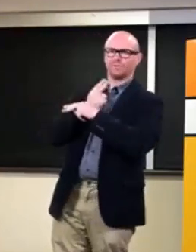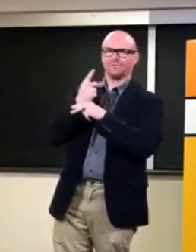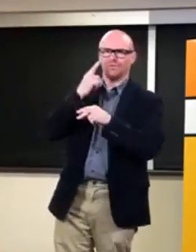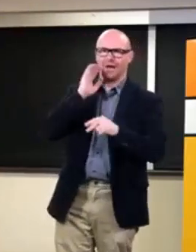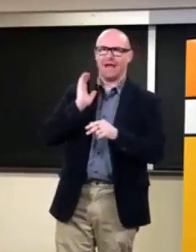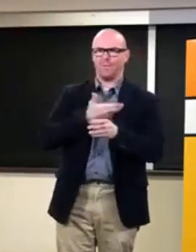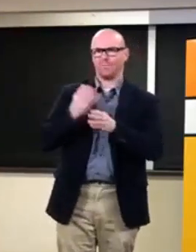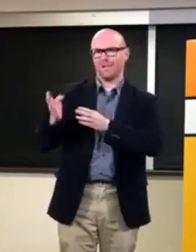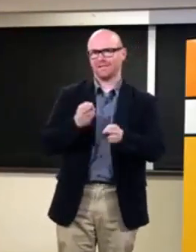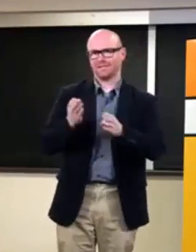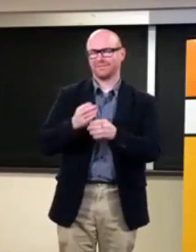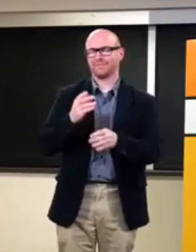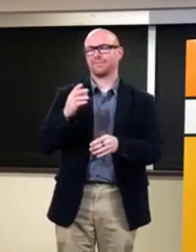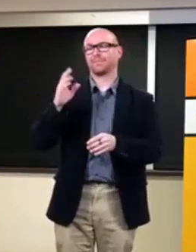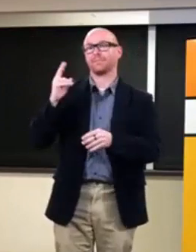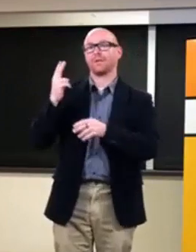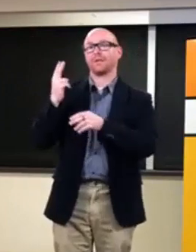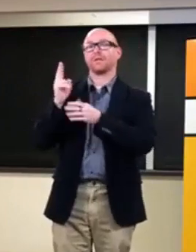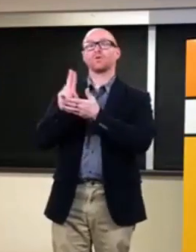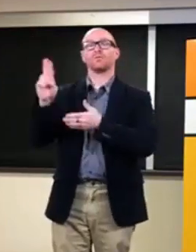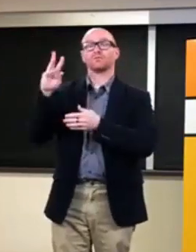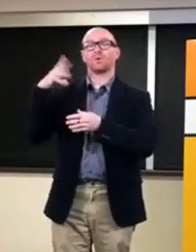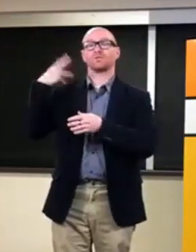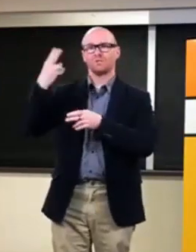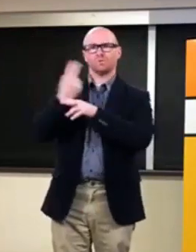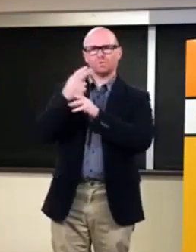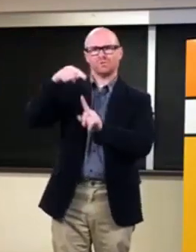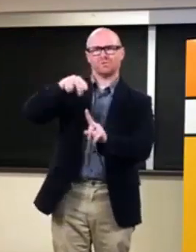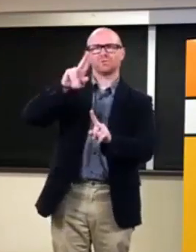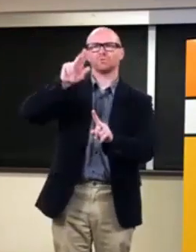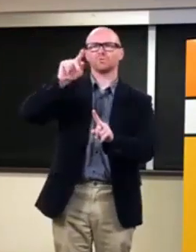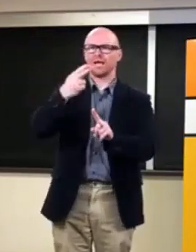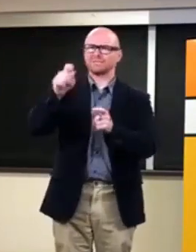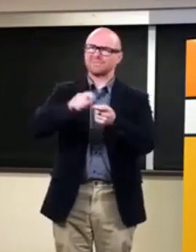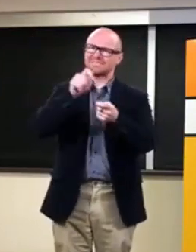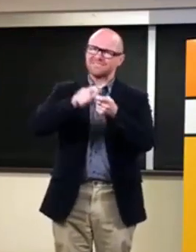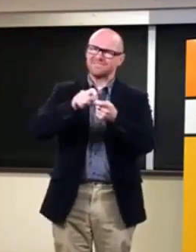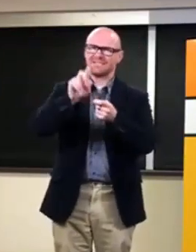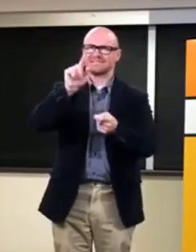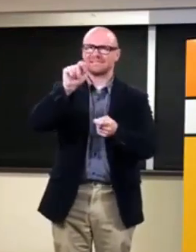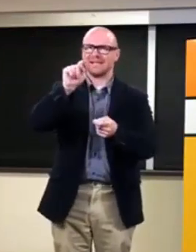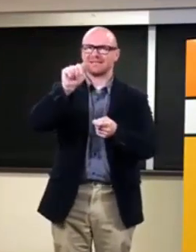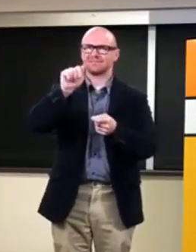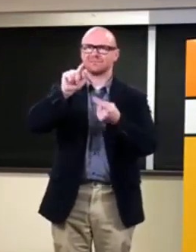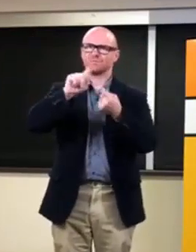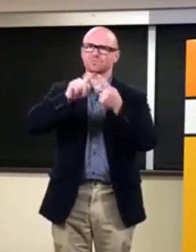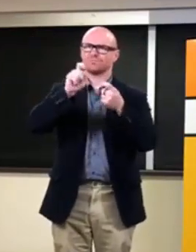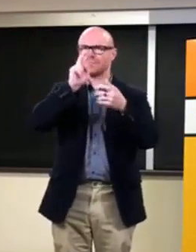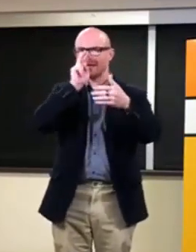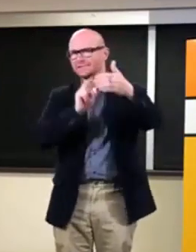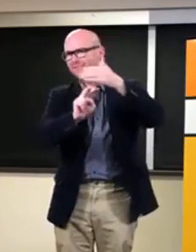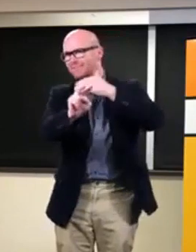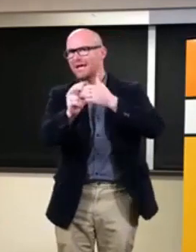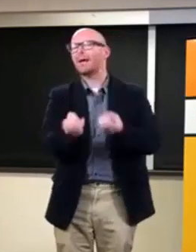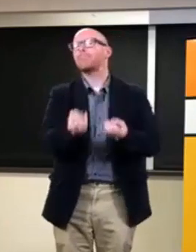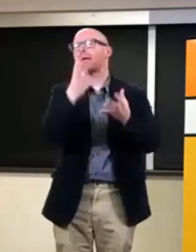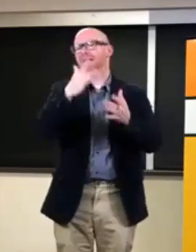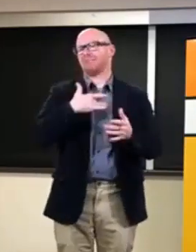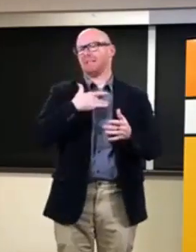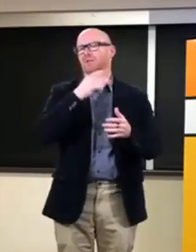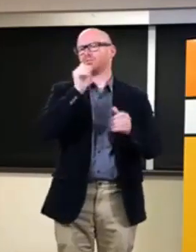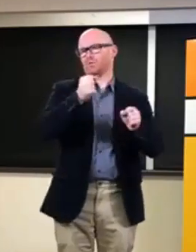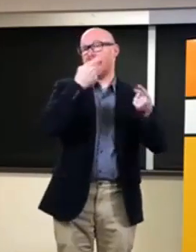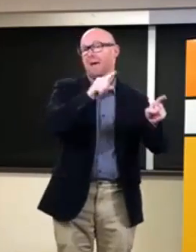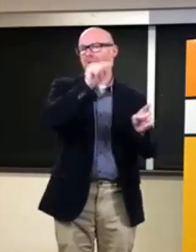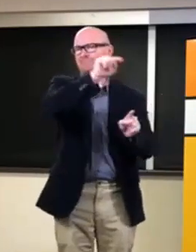Utah? So the University of Washington model uses Utah-specific data to estimate peak number of cases in relation to